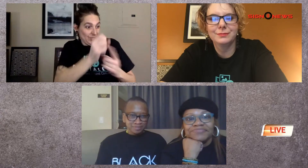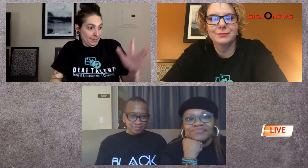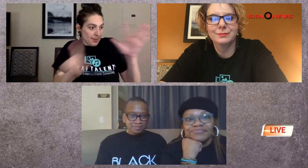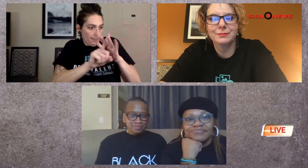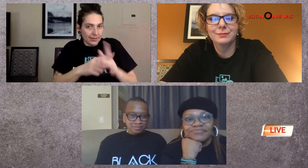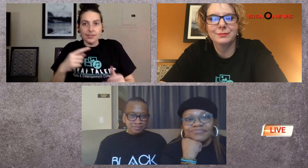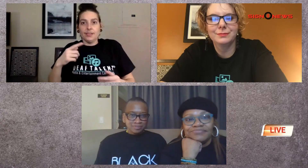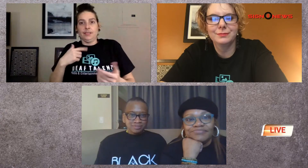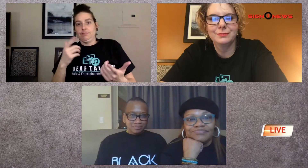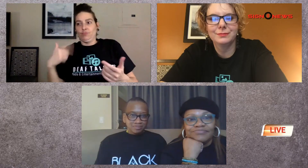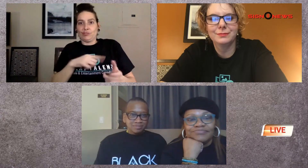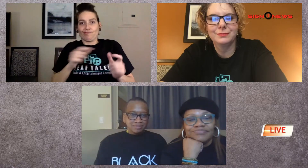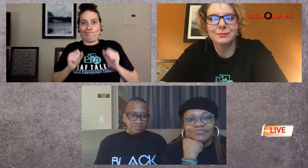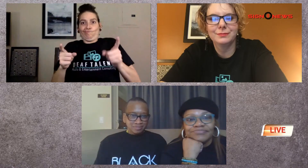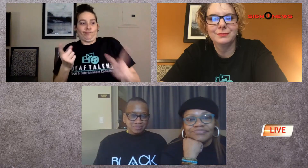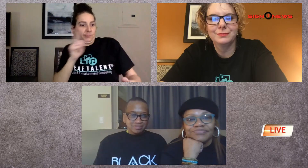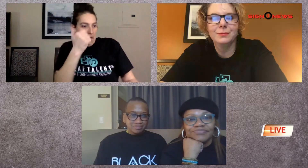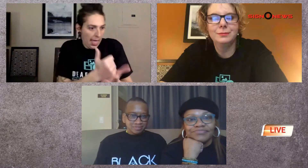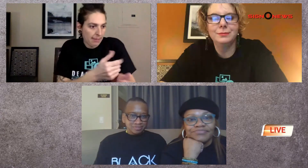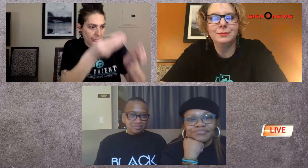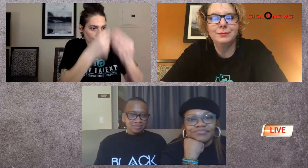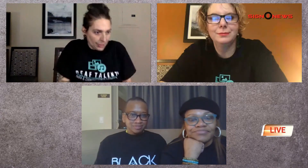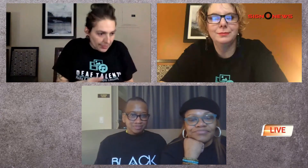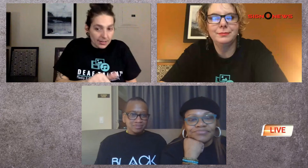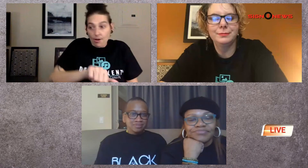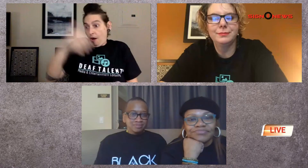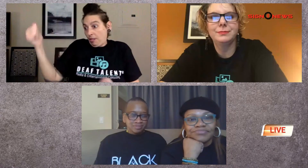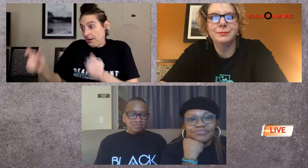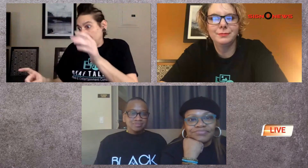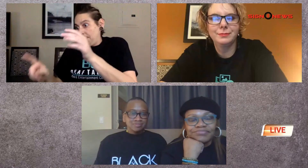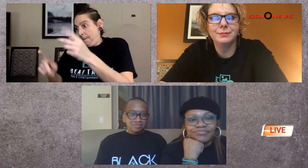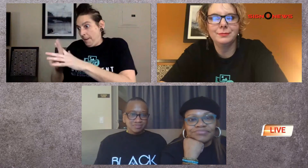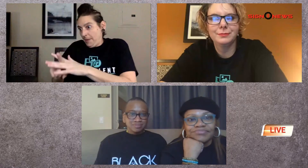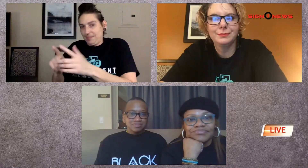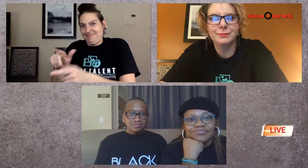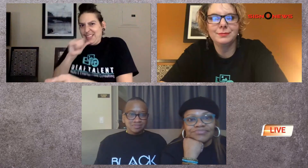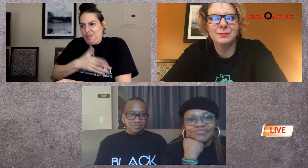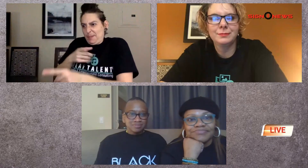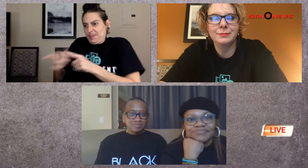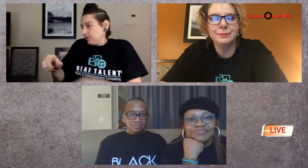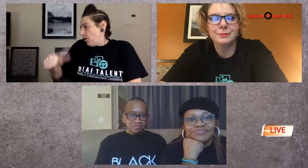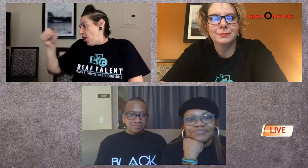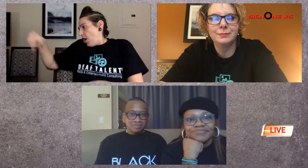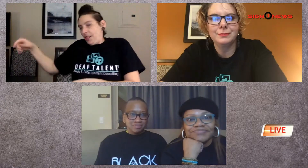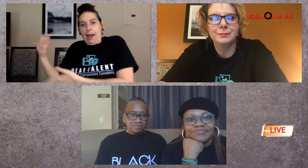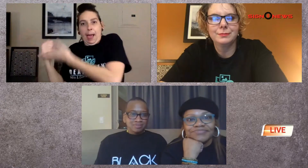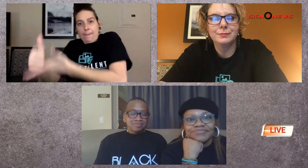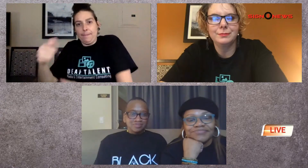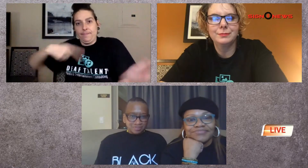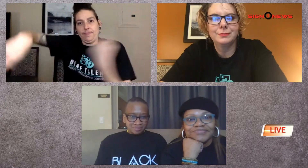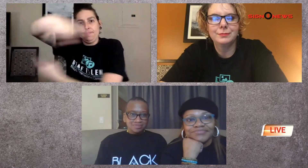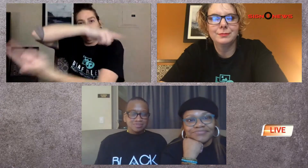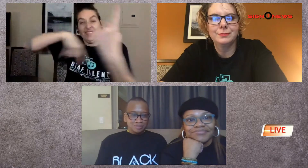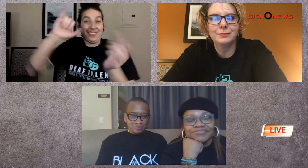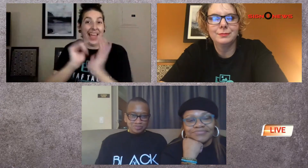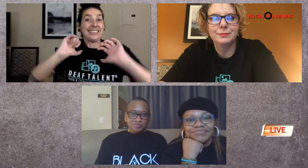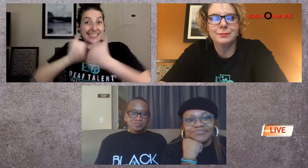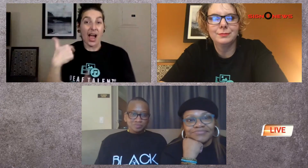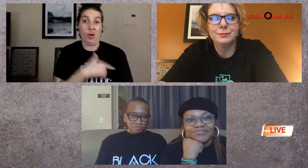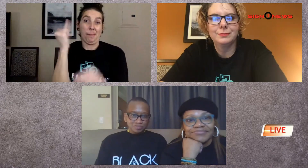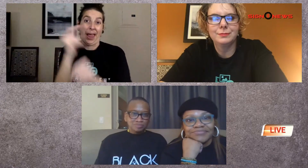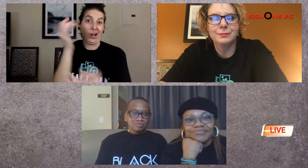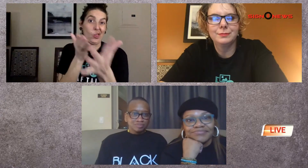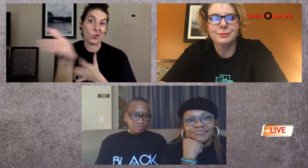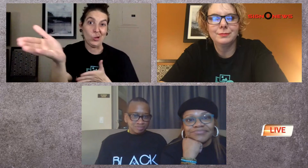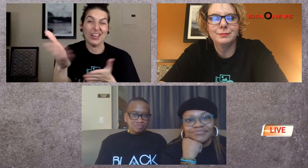different talents. And if a situation popped up, we just kind of spontaneously responded and other members of the